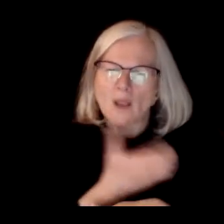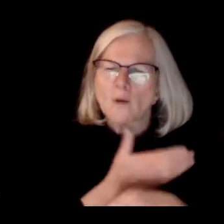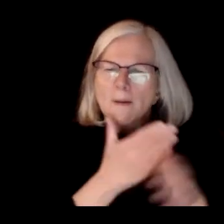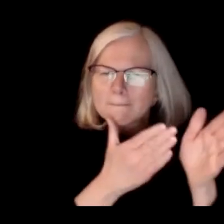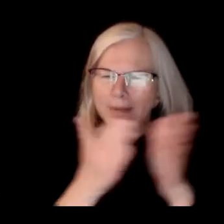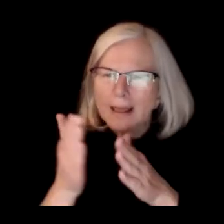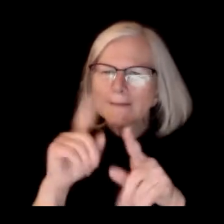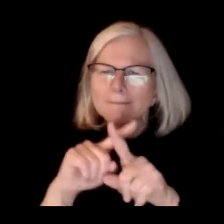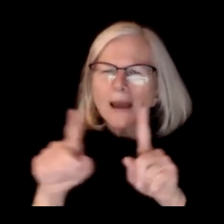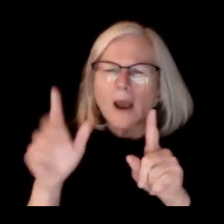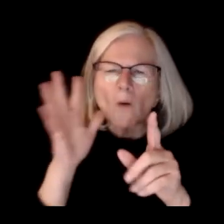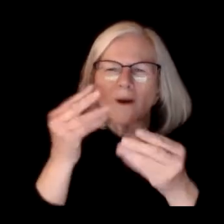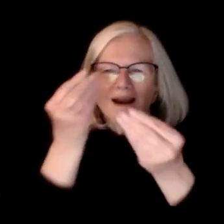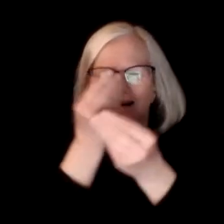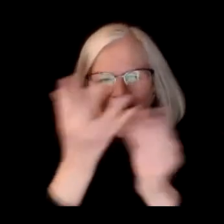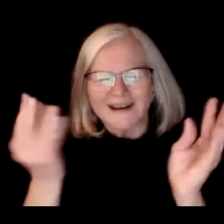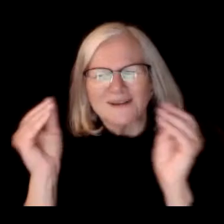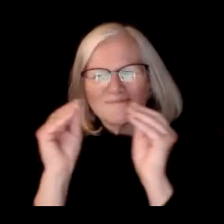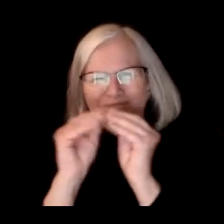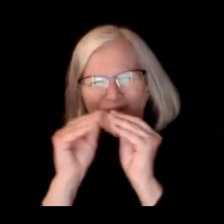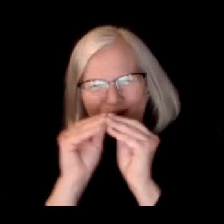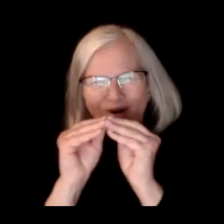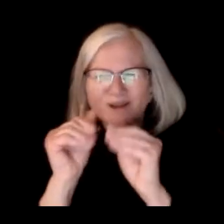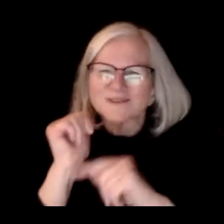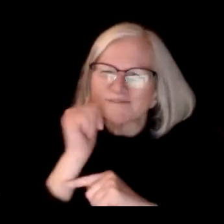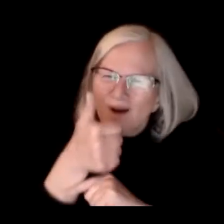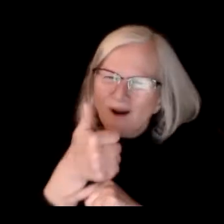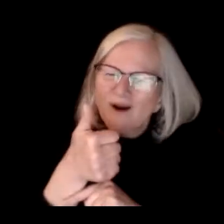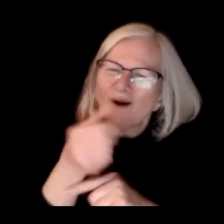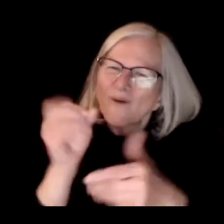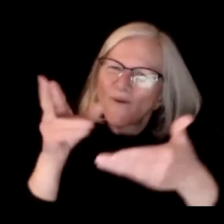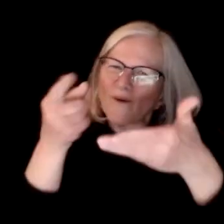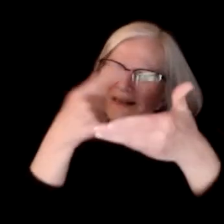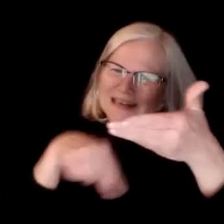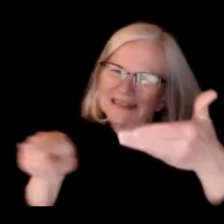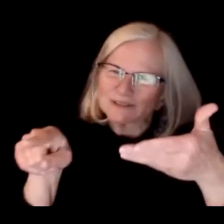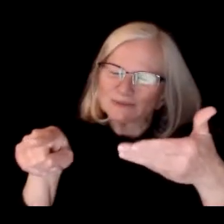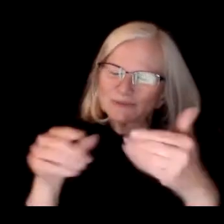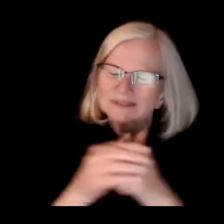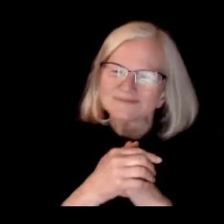go next with the next populations in the coming days. But